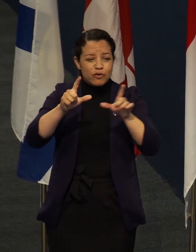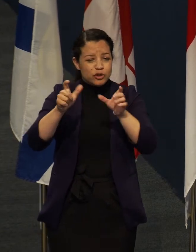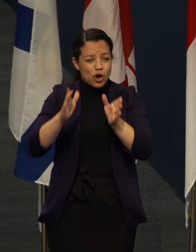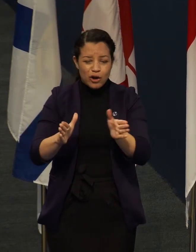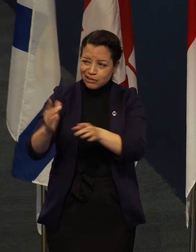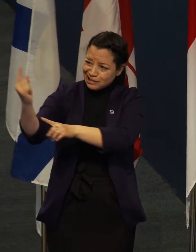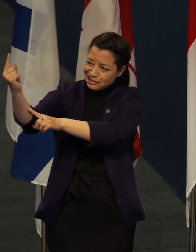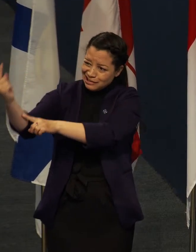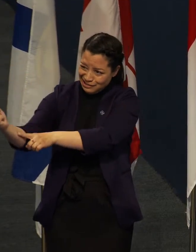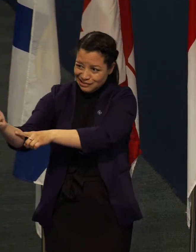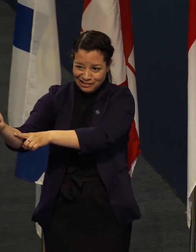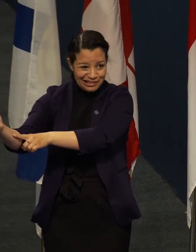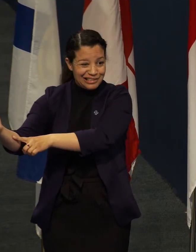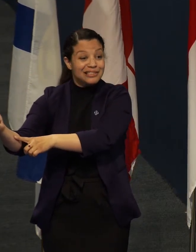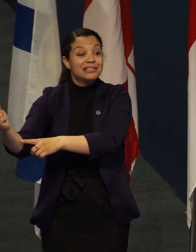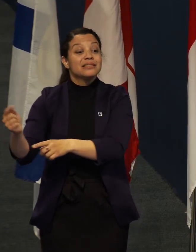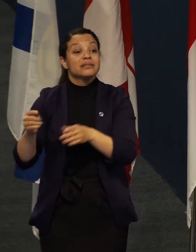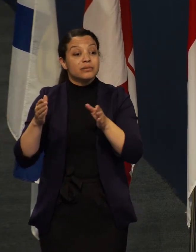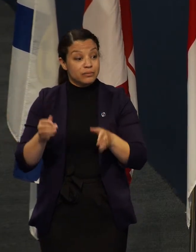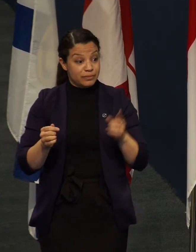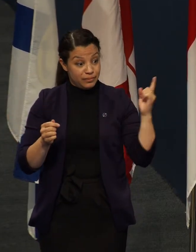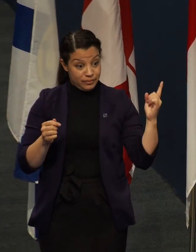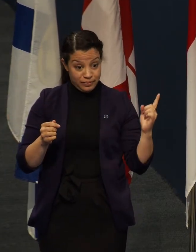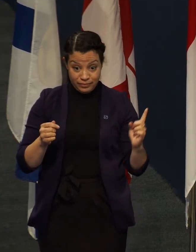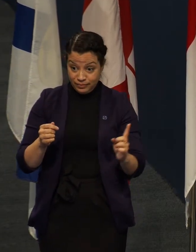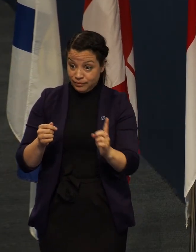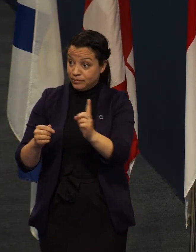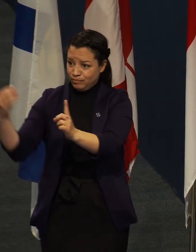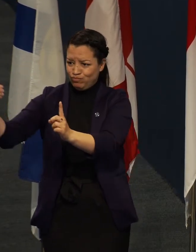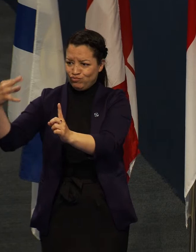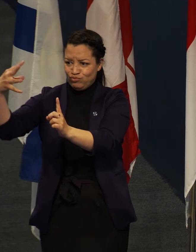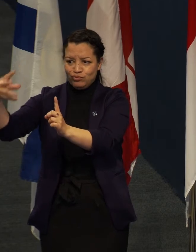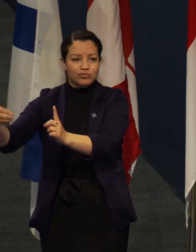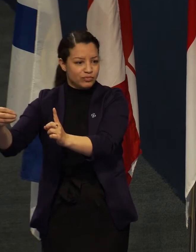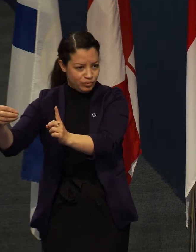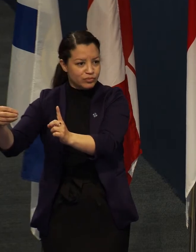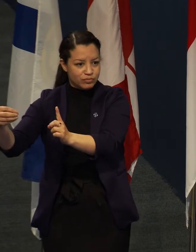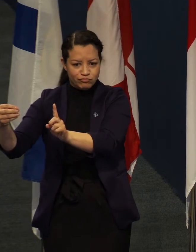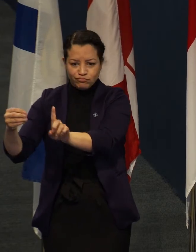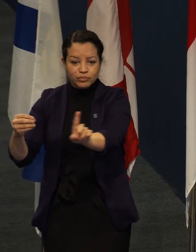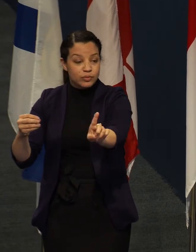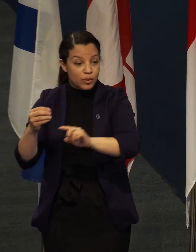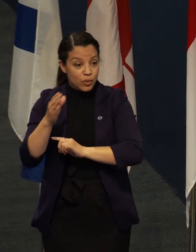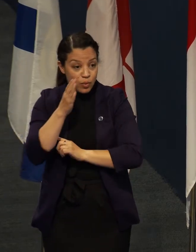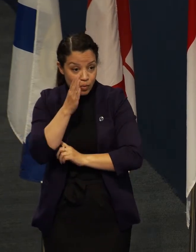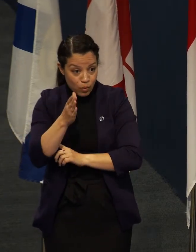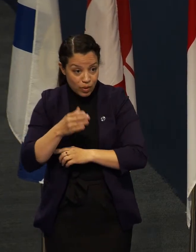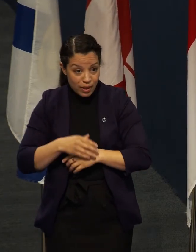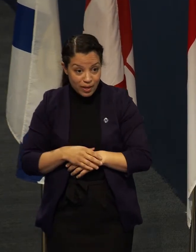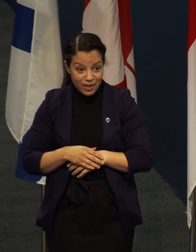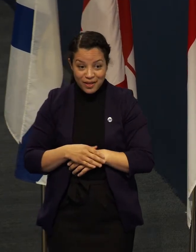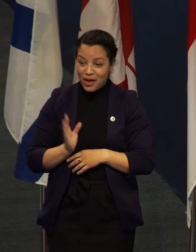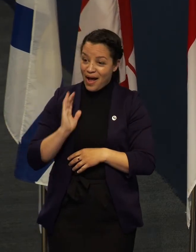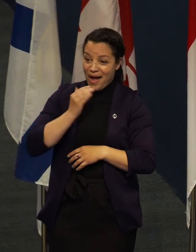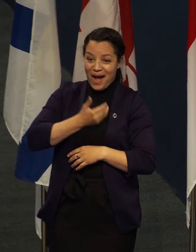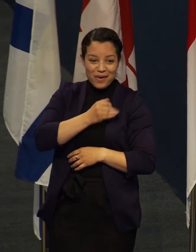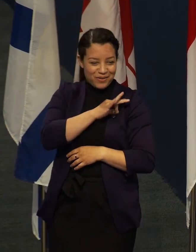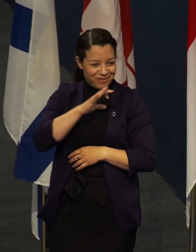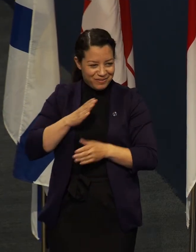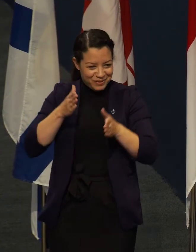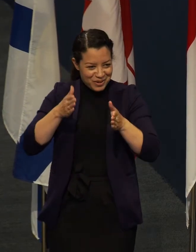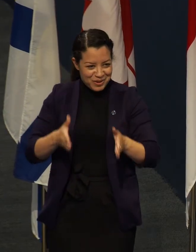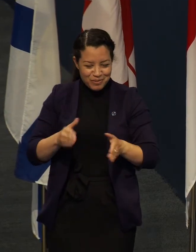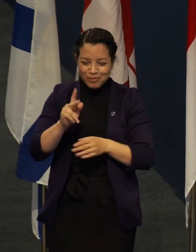receiving their certificates and diplomas. This year's graduate photographs will be taken by our own faculty